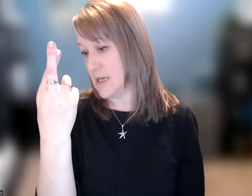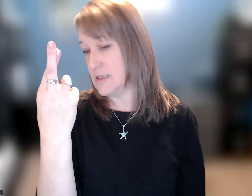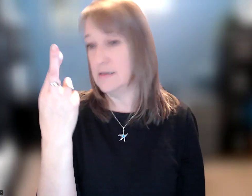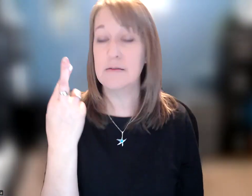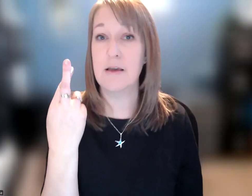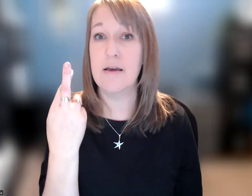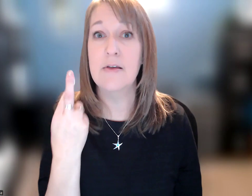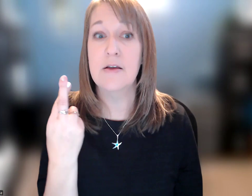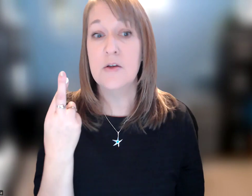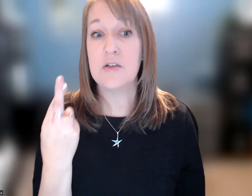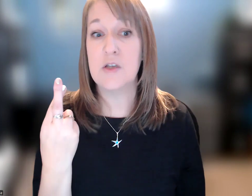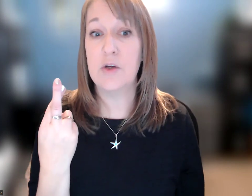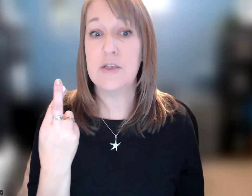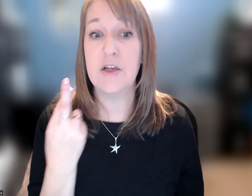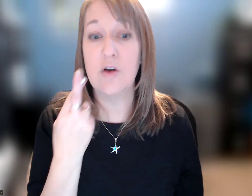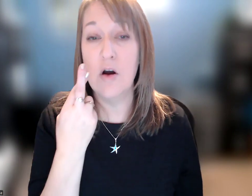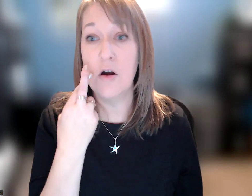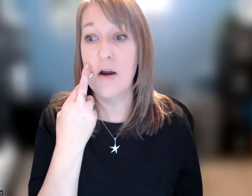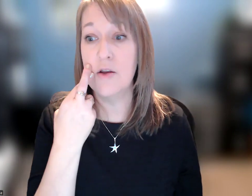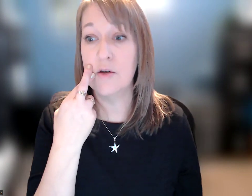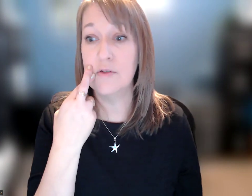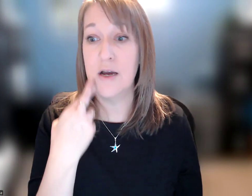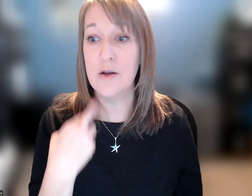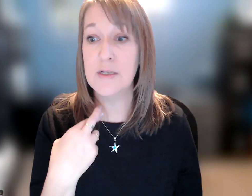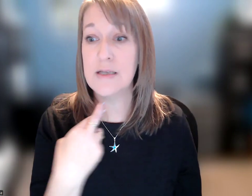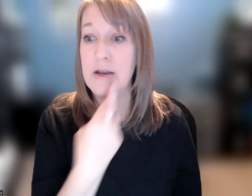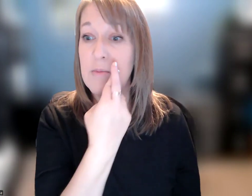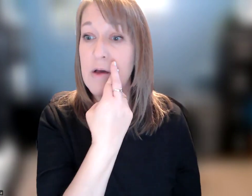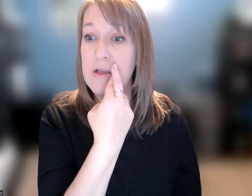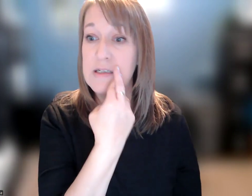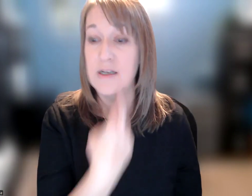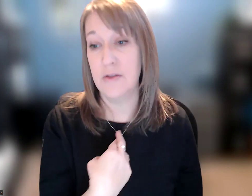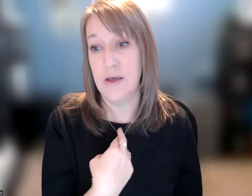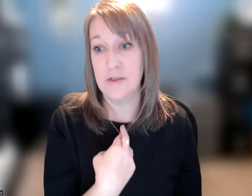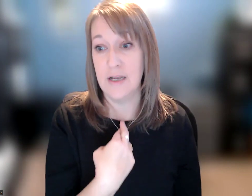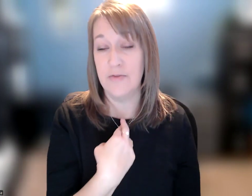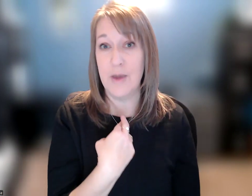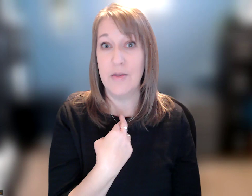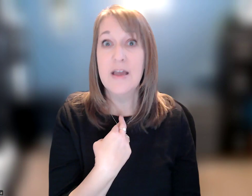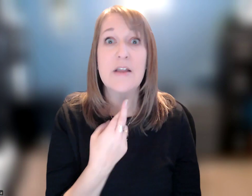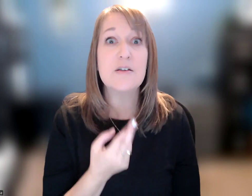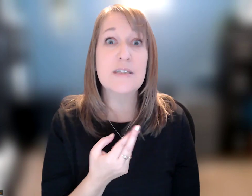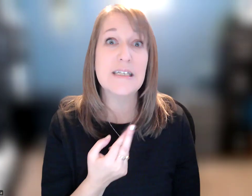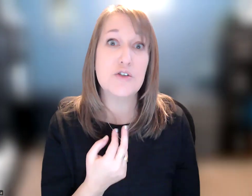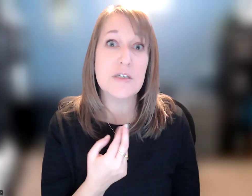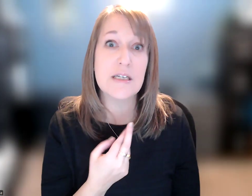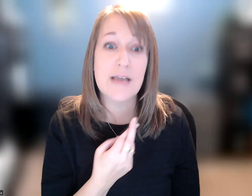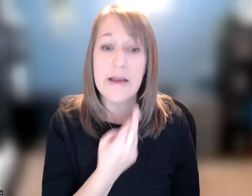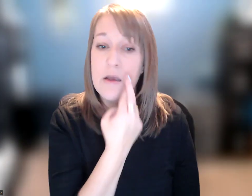it. Okay. So you take your R and you go down on one side of your mouth and down on the other side of your mouth. Now, this one's an interesting sign